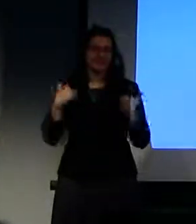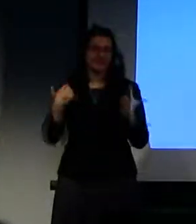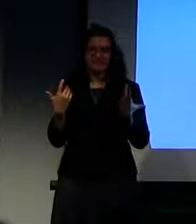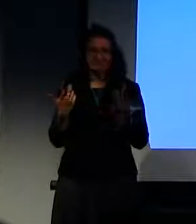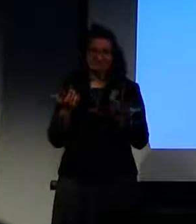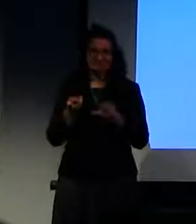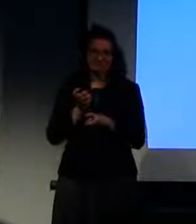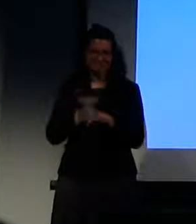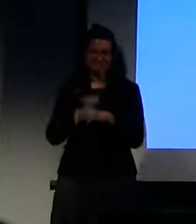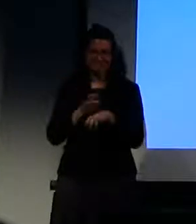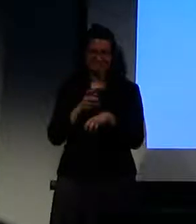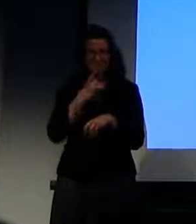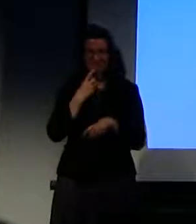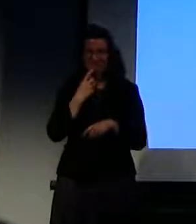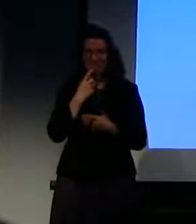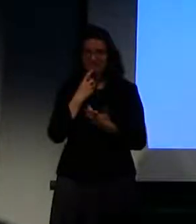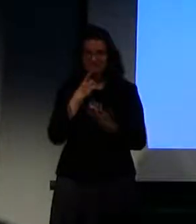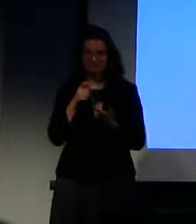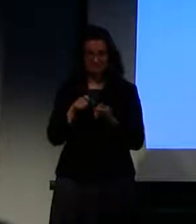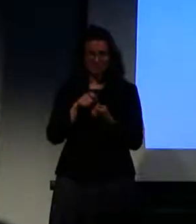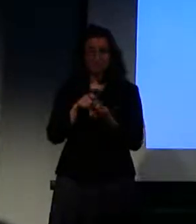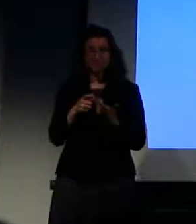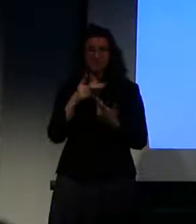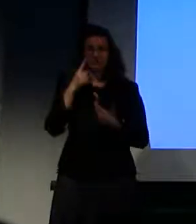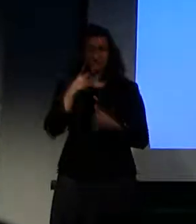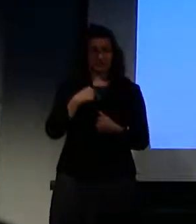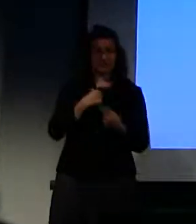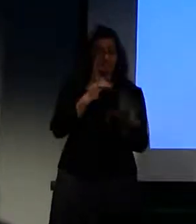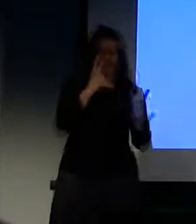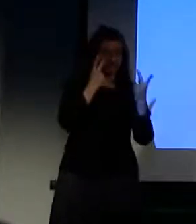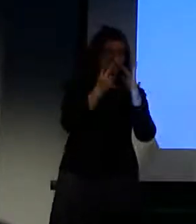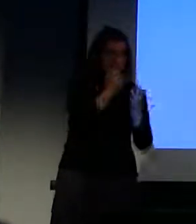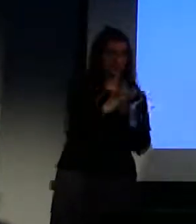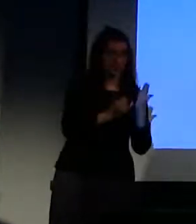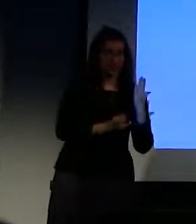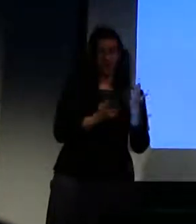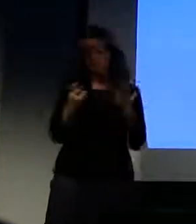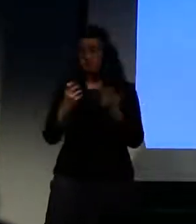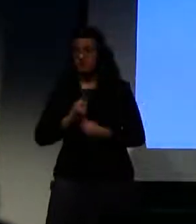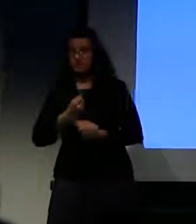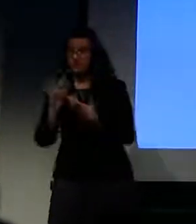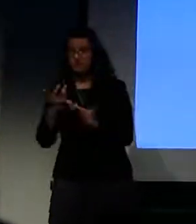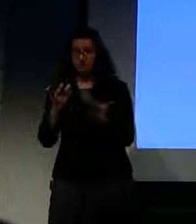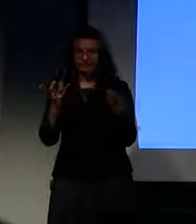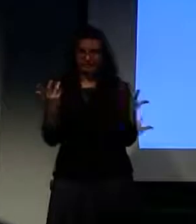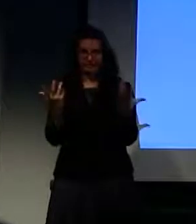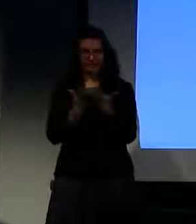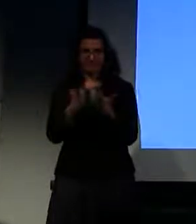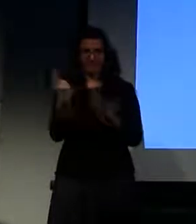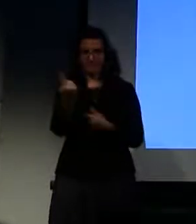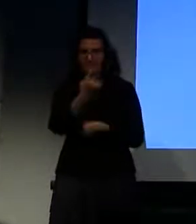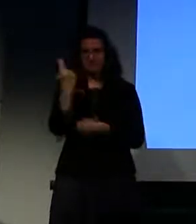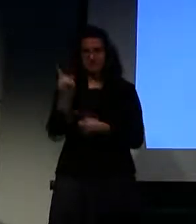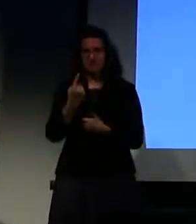Hard to say. For me, visual art and poetry always went together, and I just did the two of them.